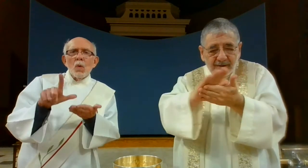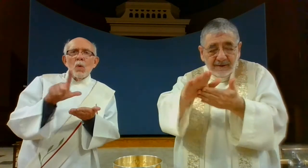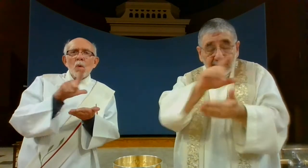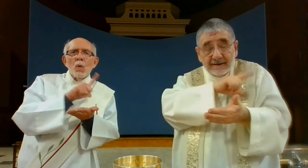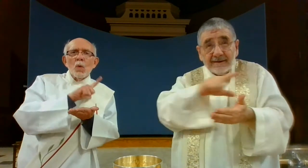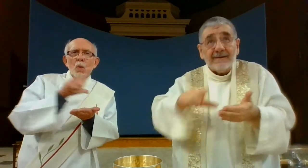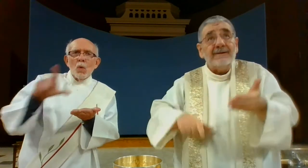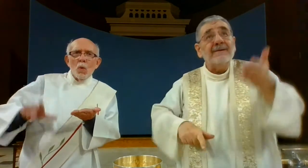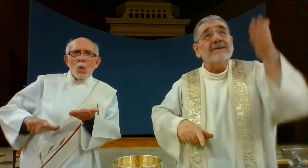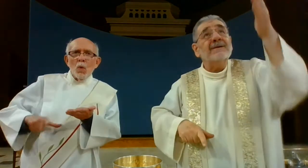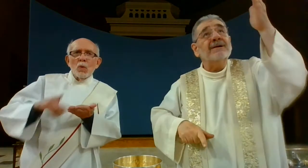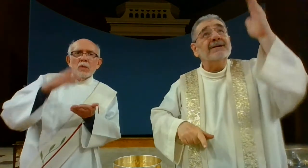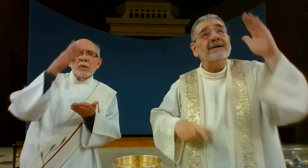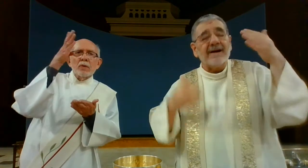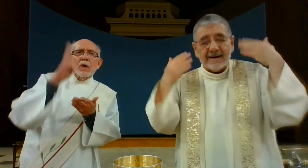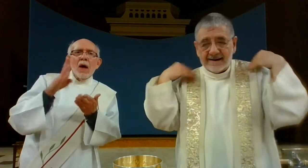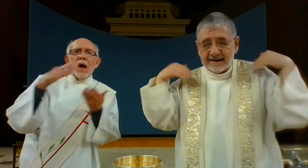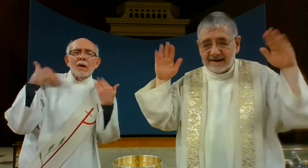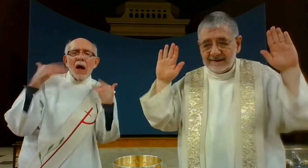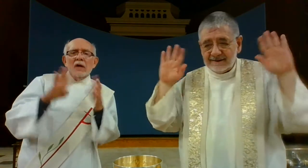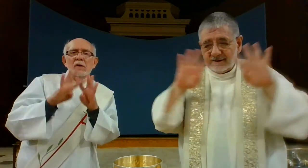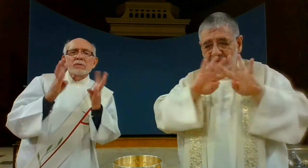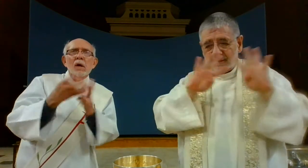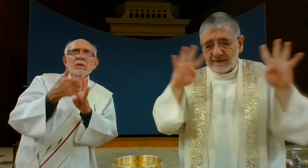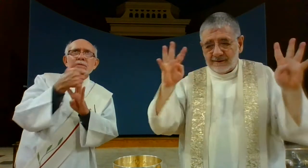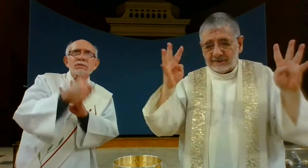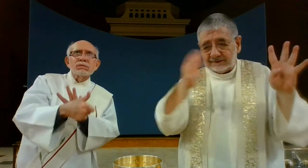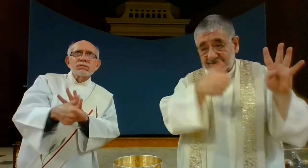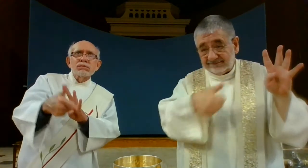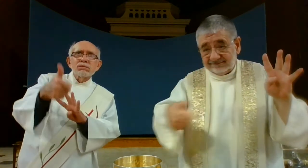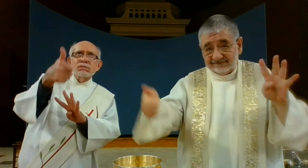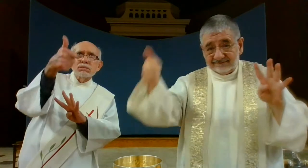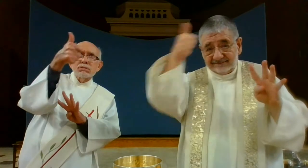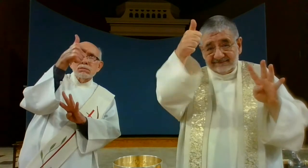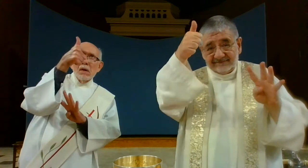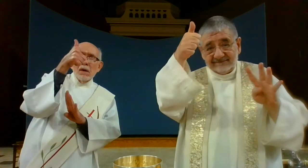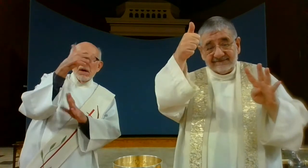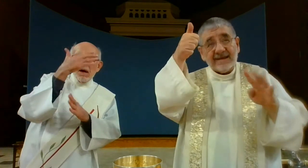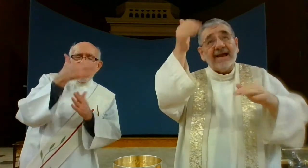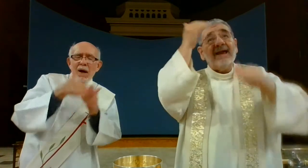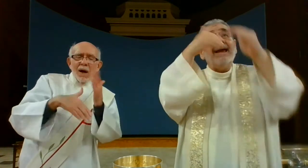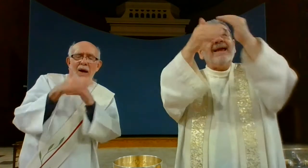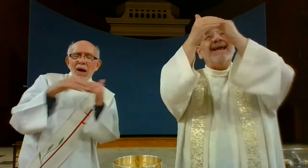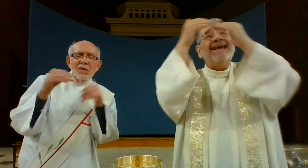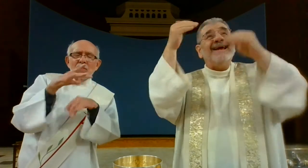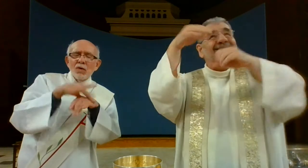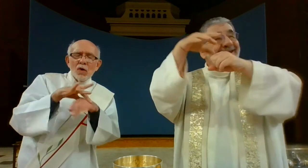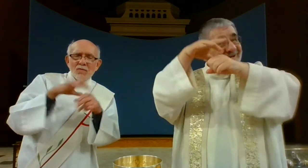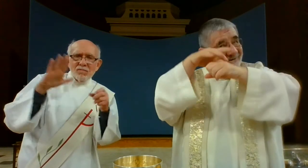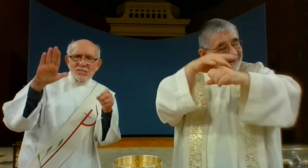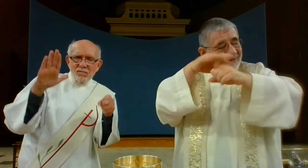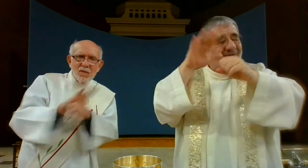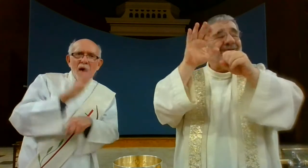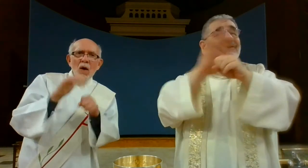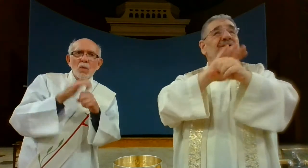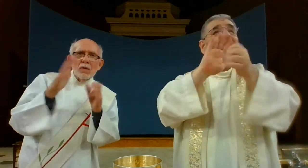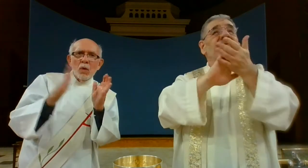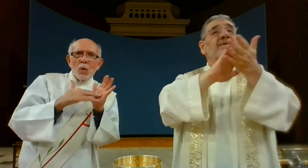holy Lord, God of hosts, heaven and earth are full of your glory.